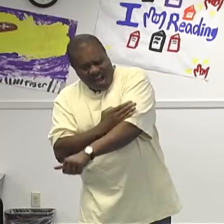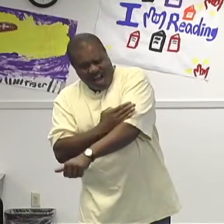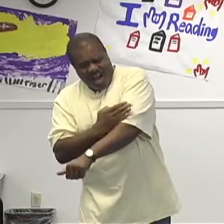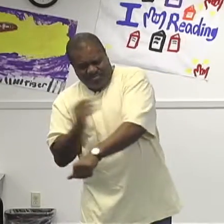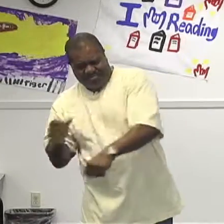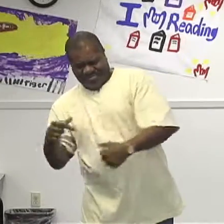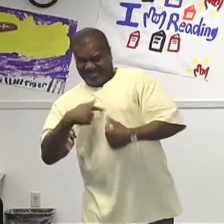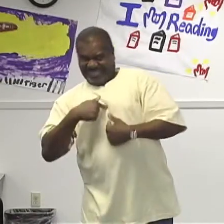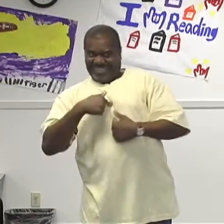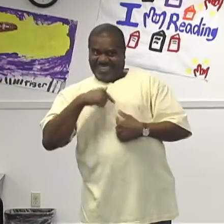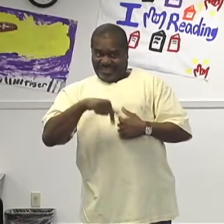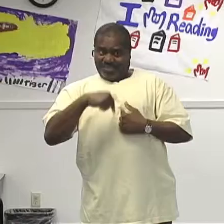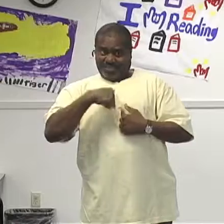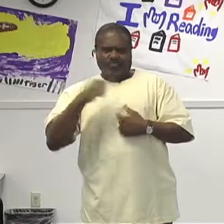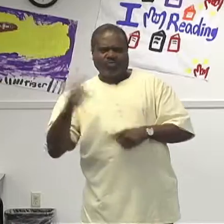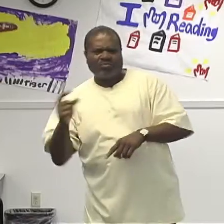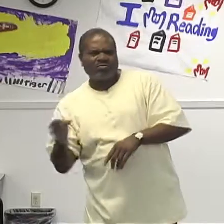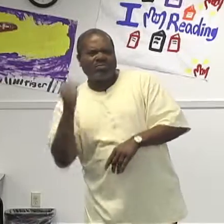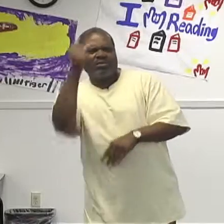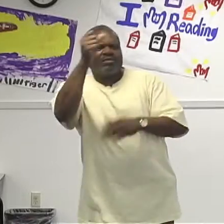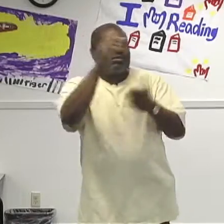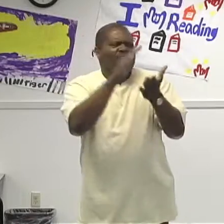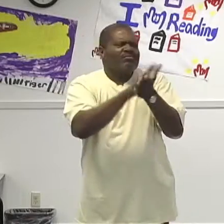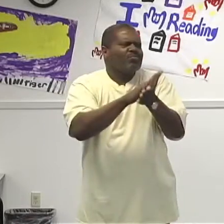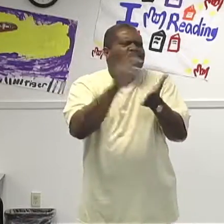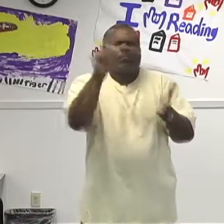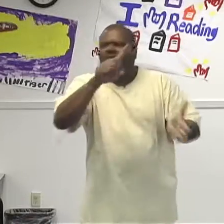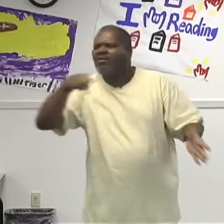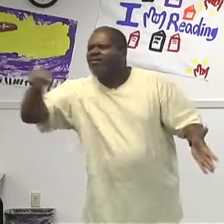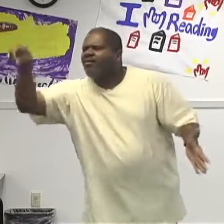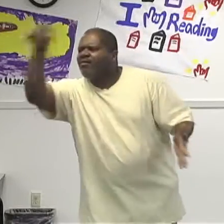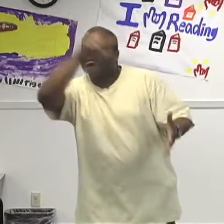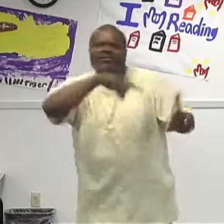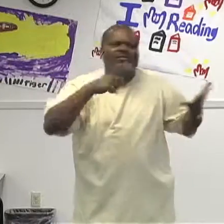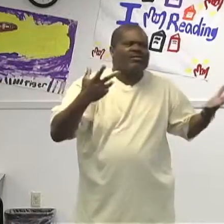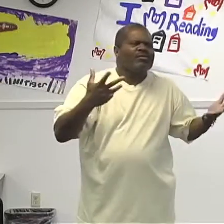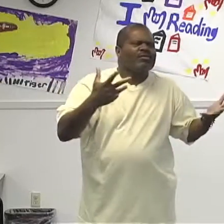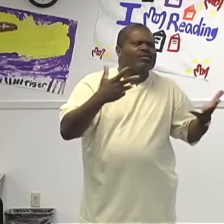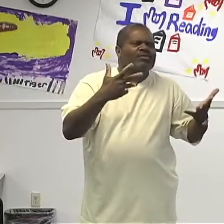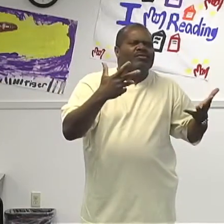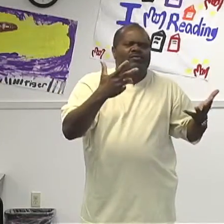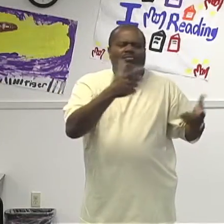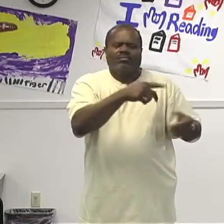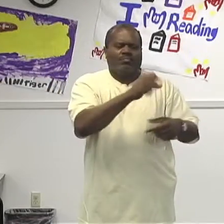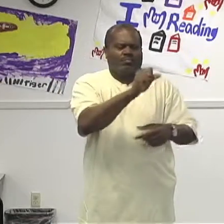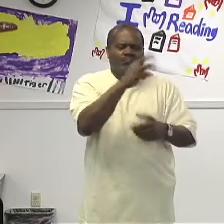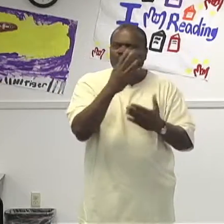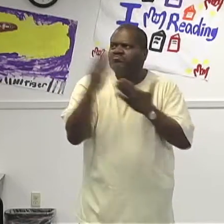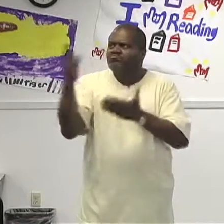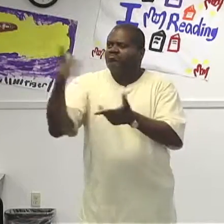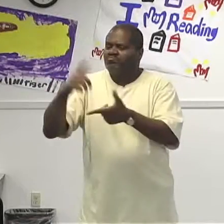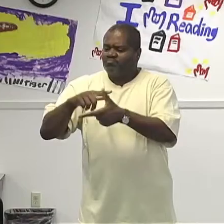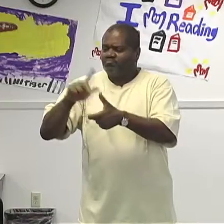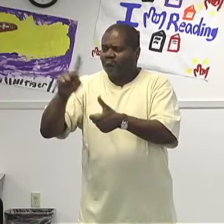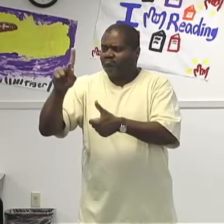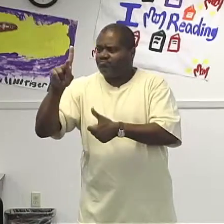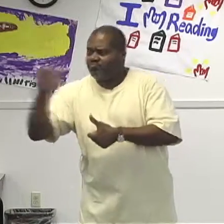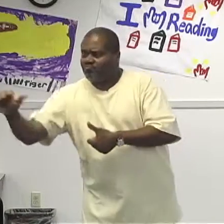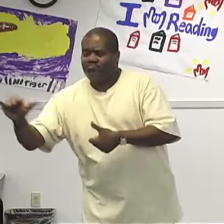social worker. We asked her where my options would be for a residential school near my hometown. And